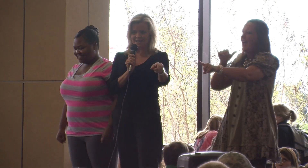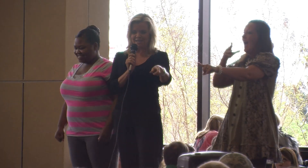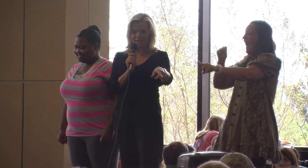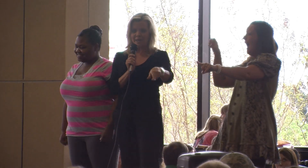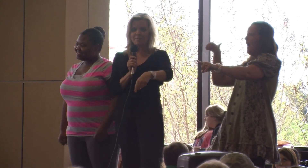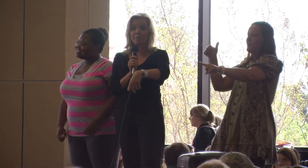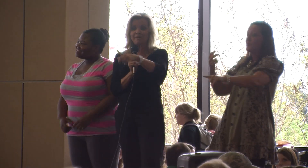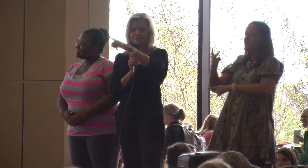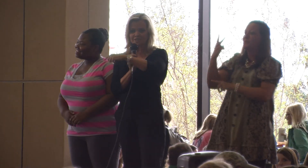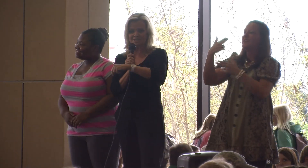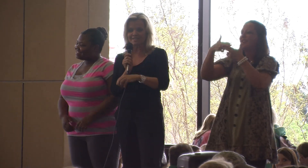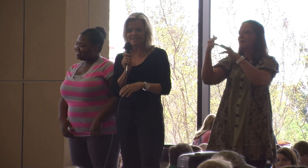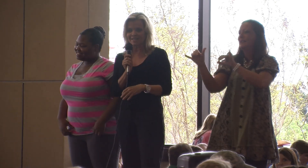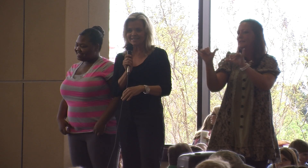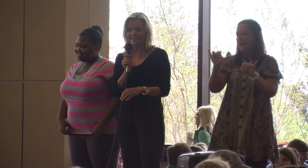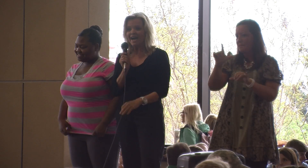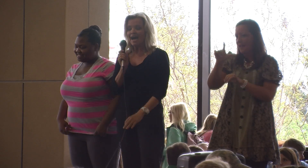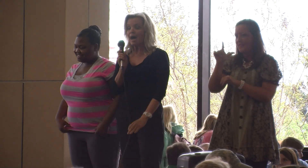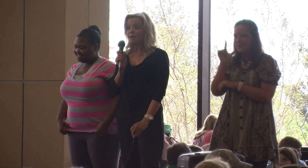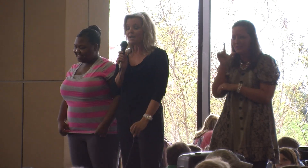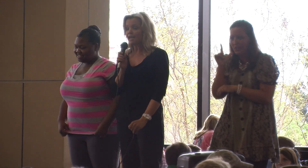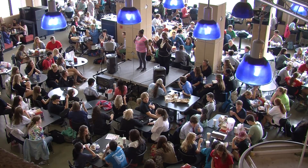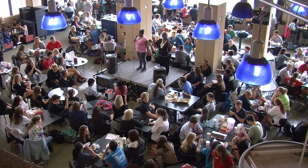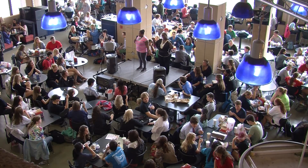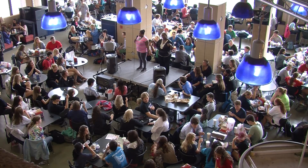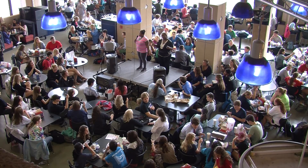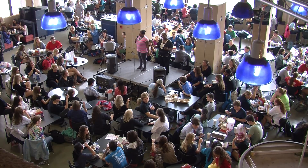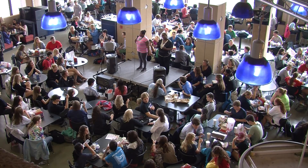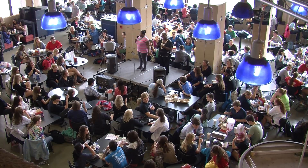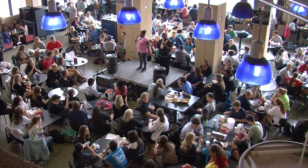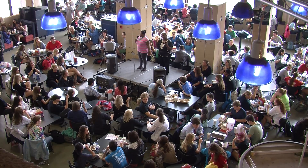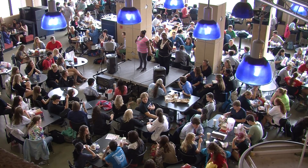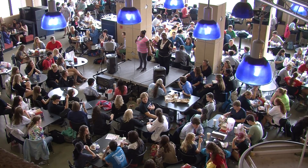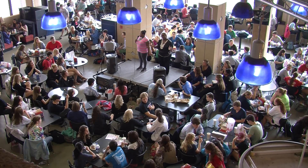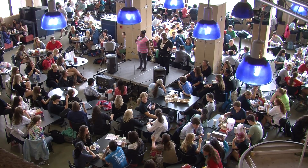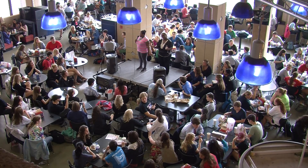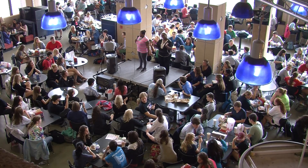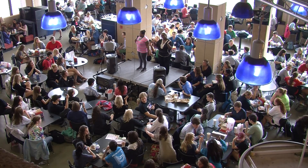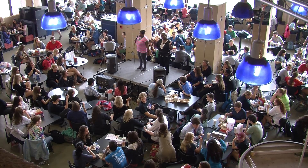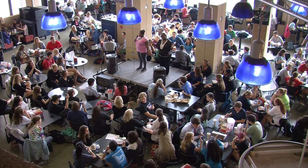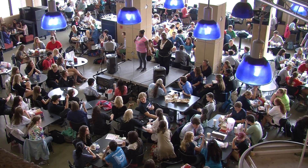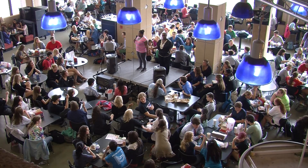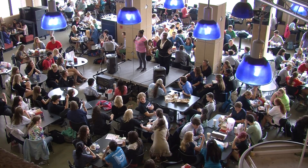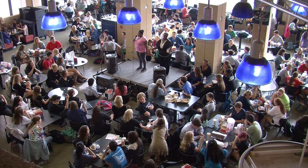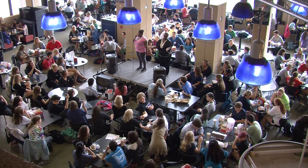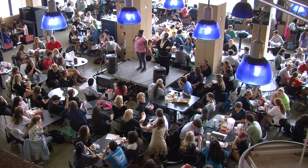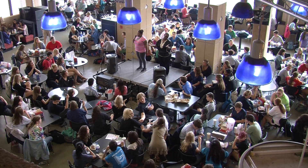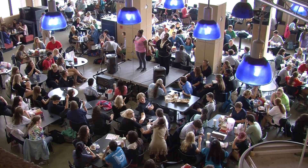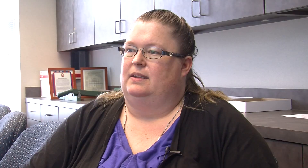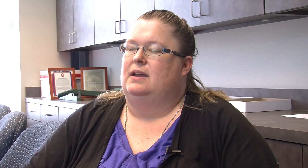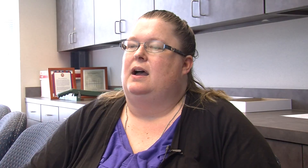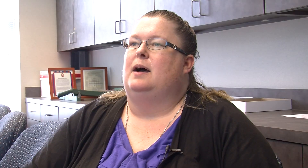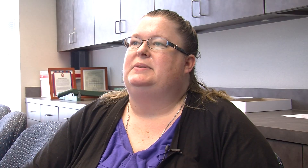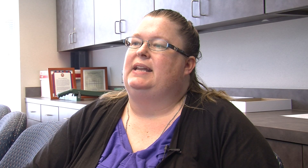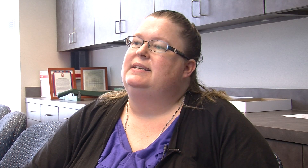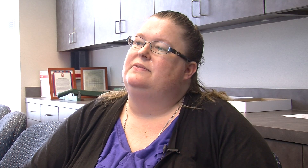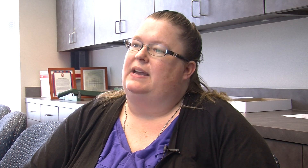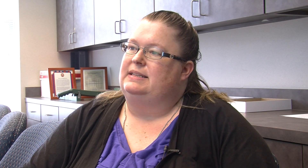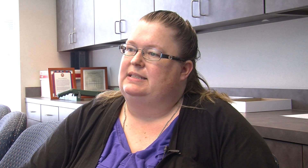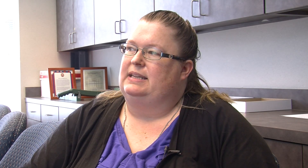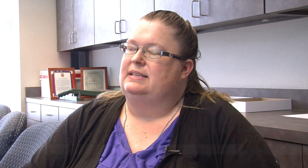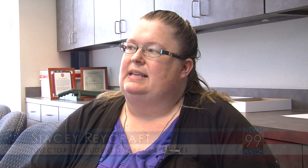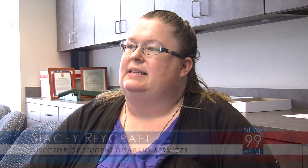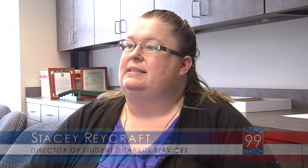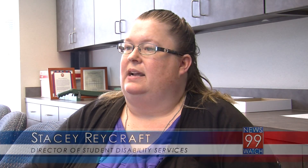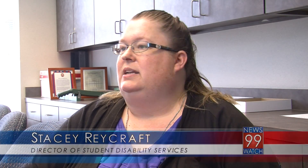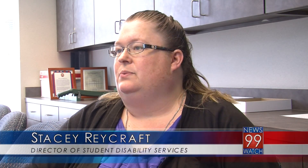The union is bursting with energy as the Student Disability Services host their kickoff event. Today's